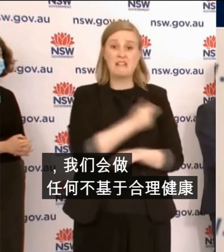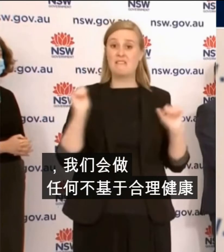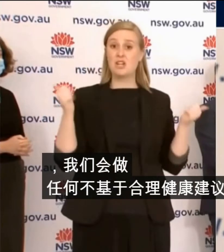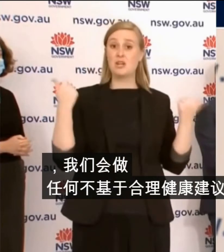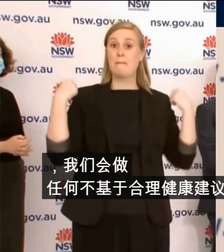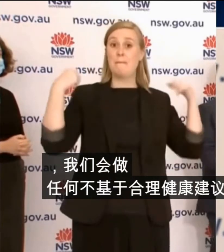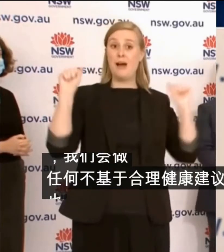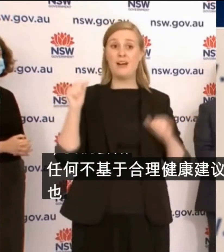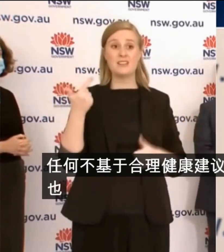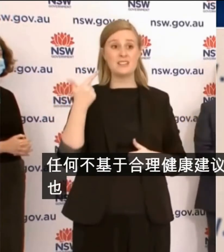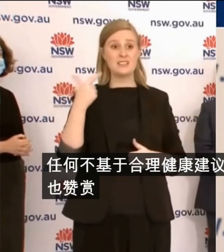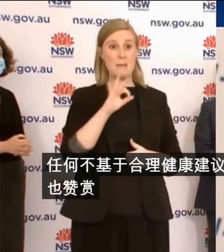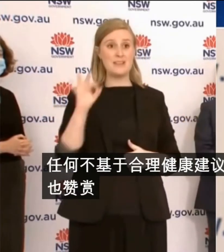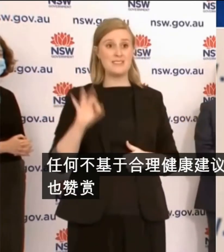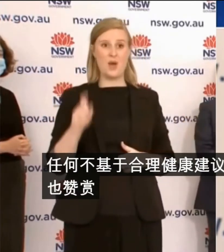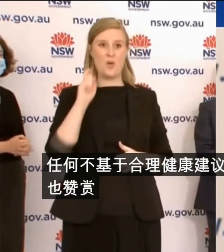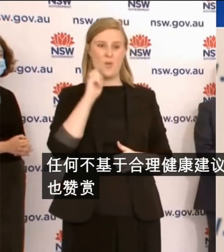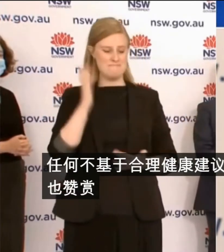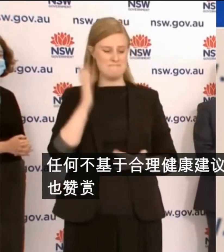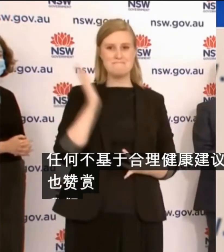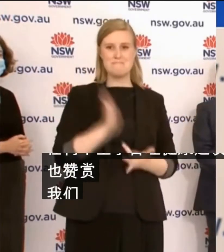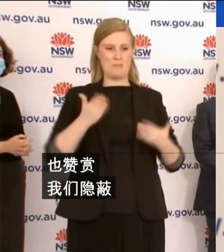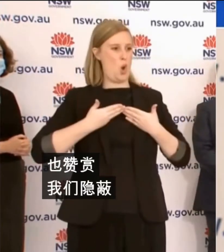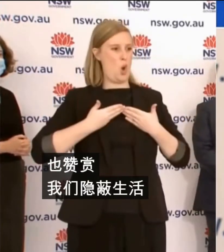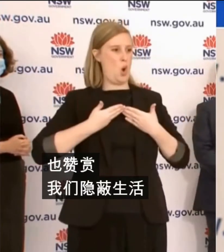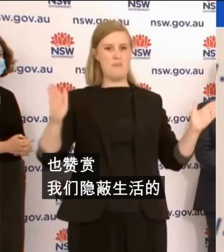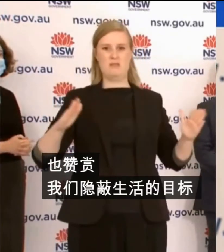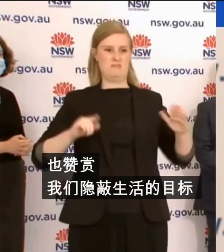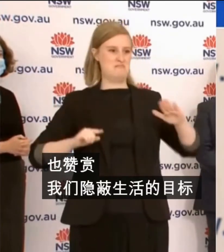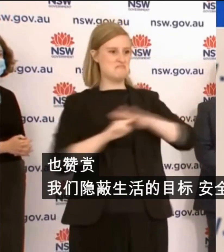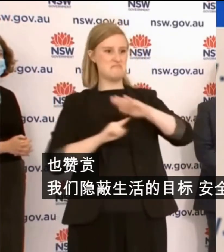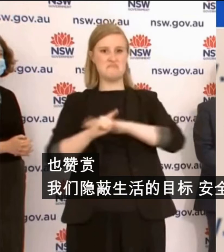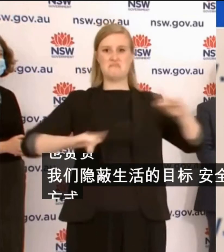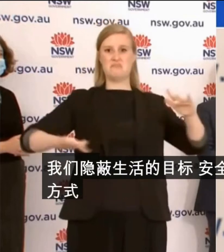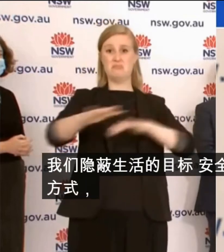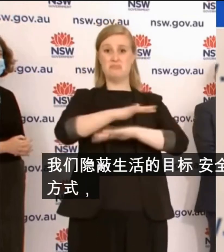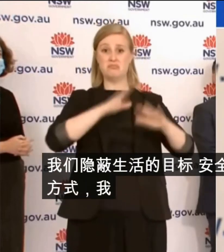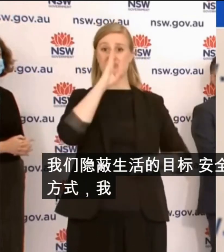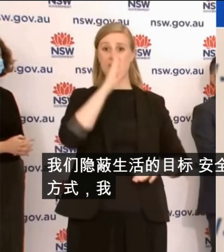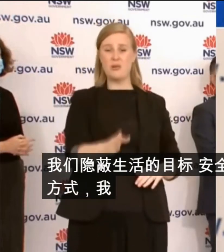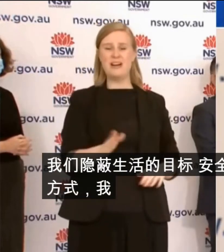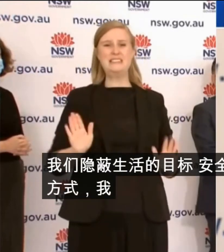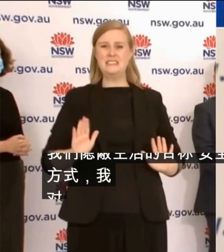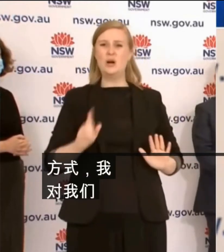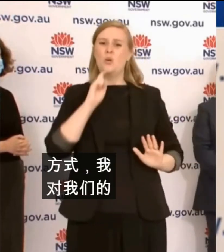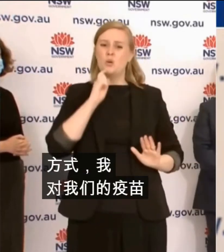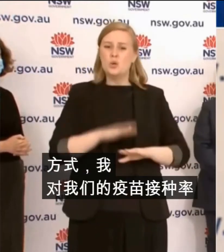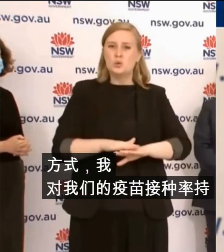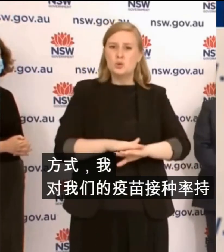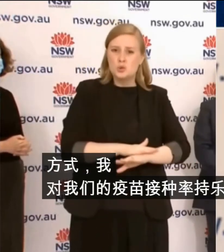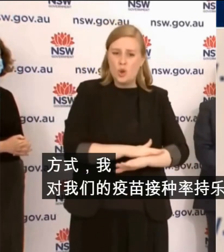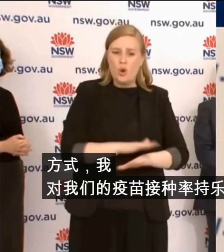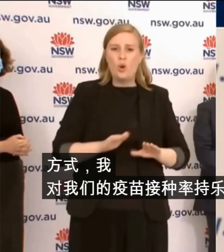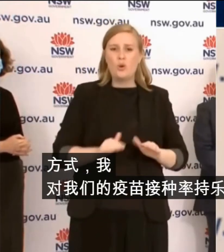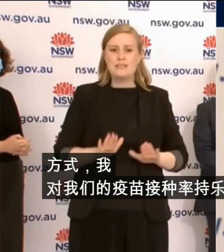health advice, but also appreciates our aim to live with COVID in a safe way. And I share Dr. Chant's